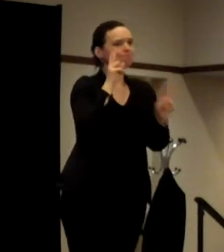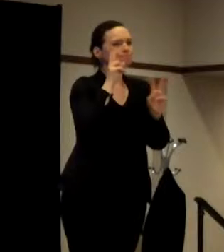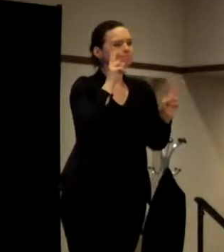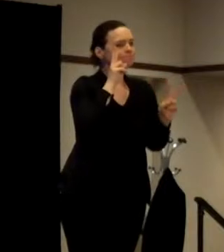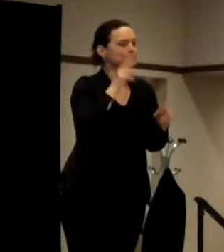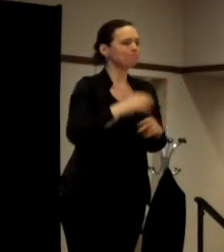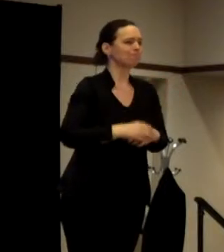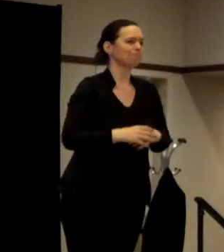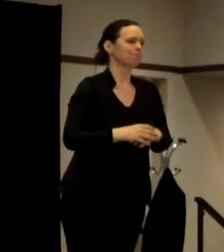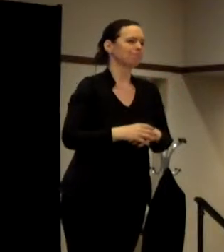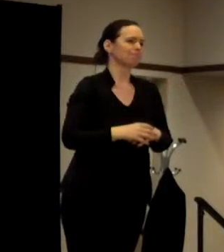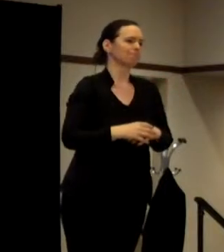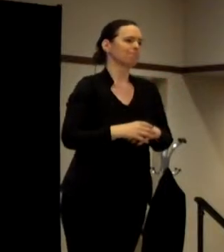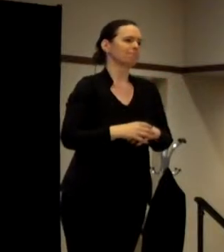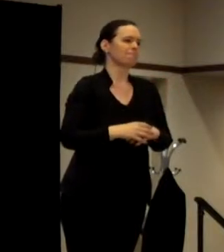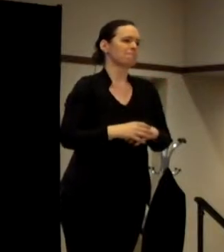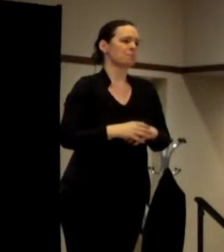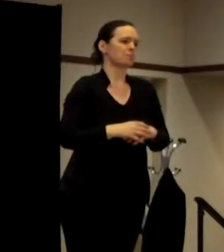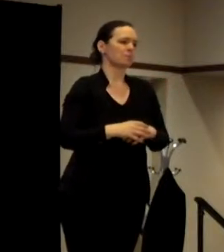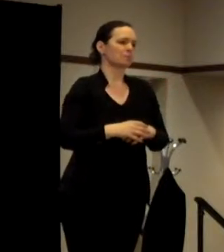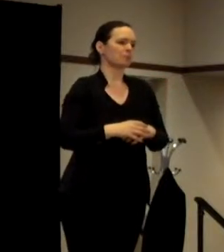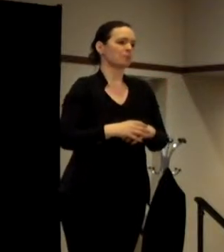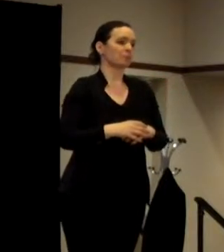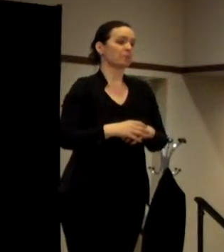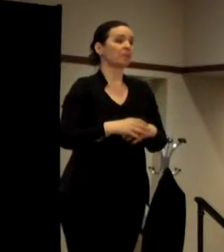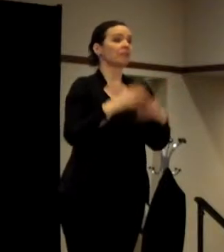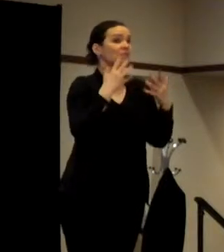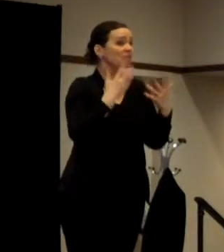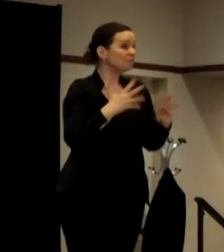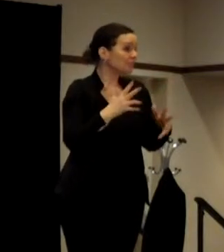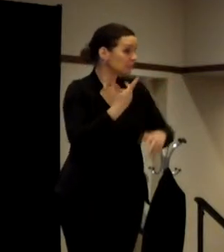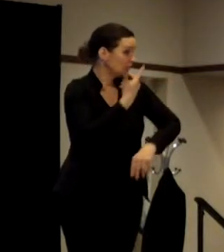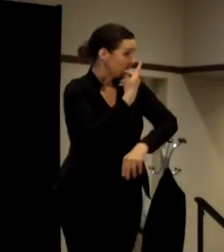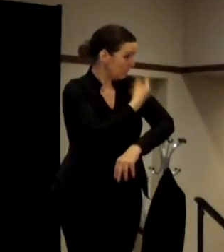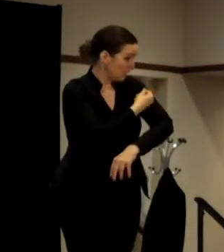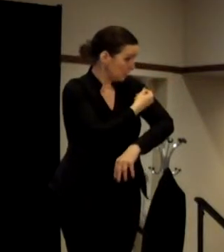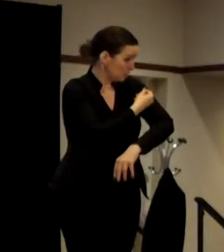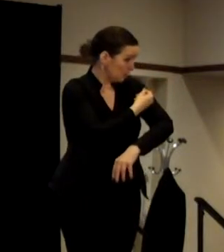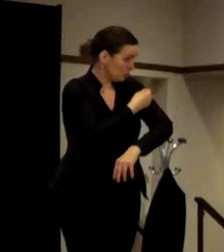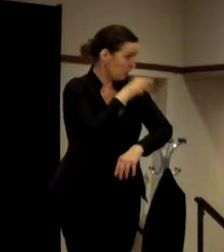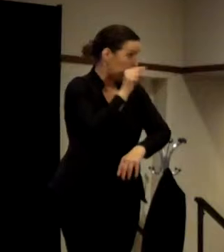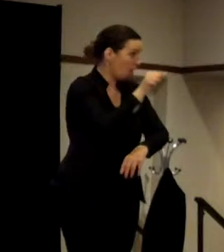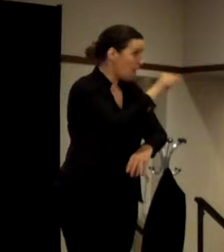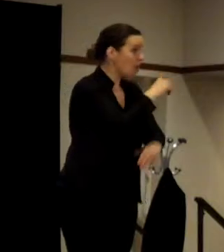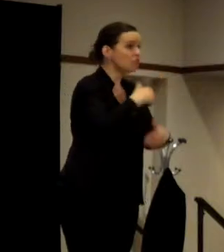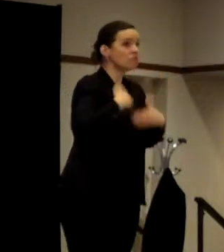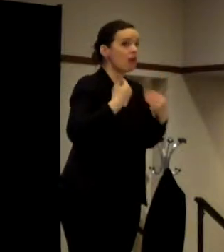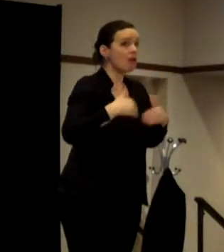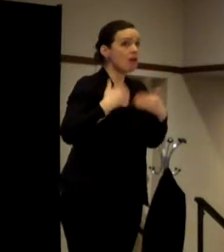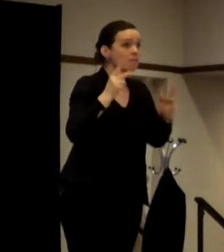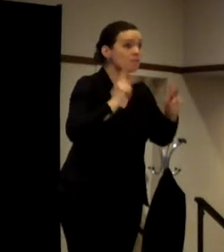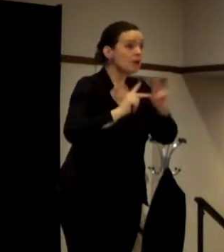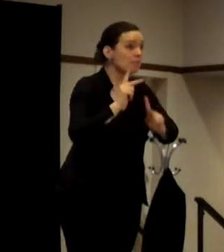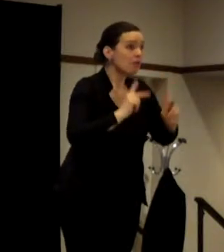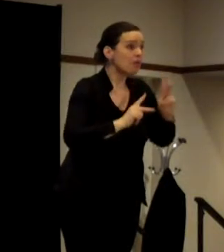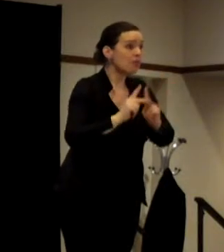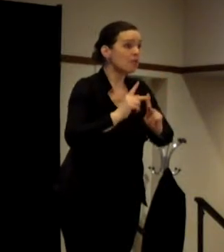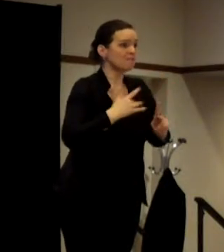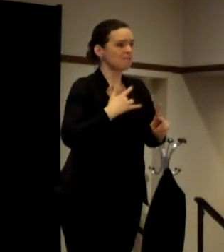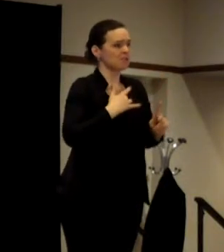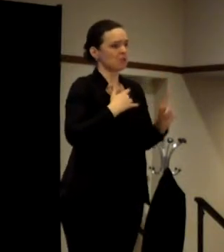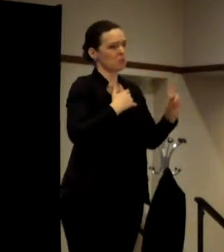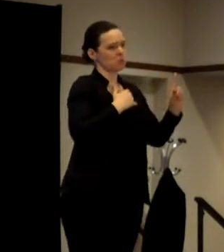eventually, once you can vaccinate the younger demographic, that 20 to